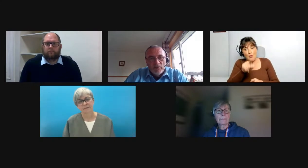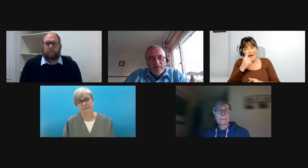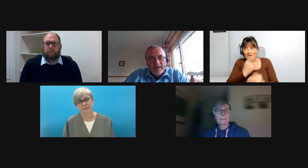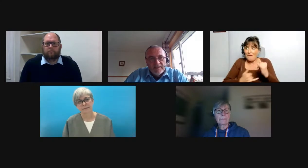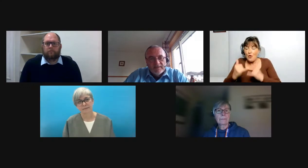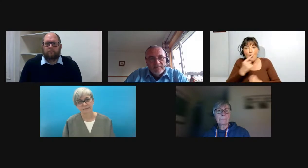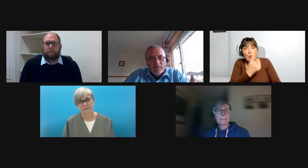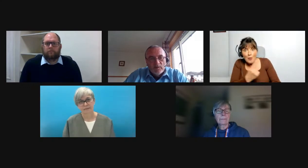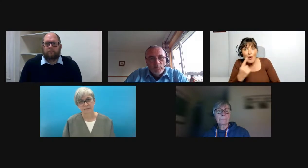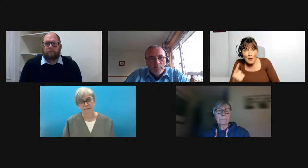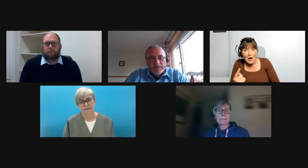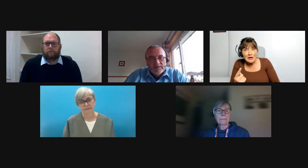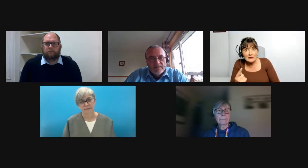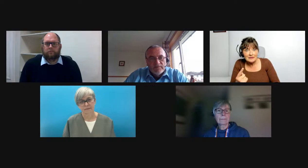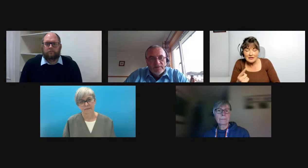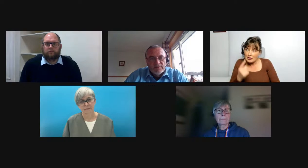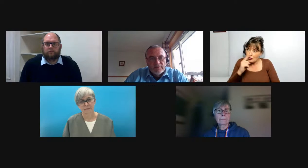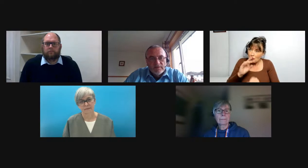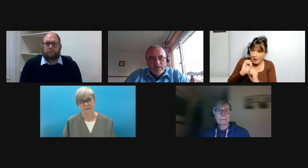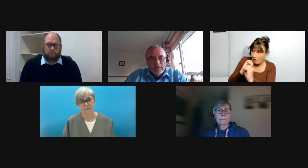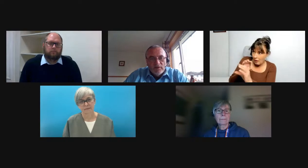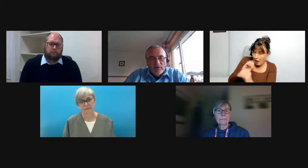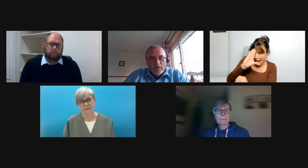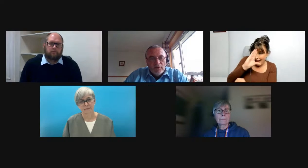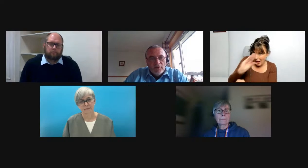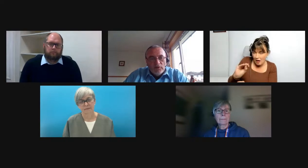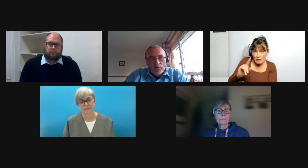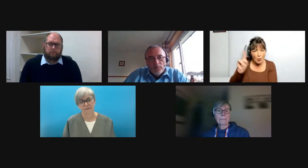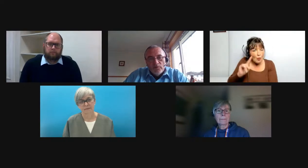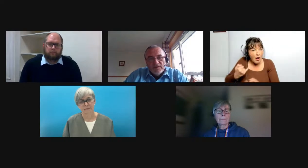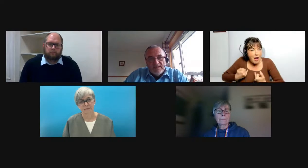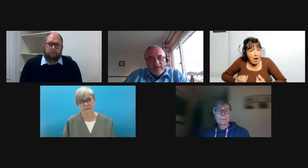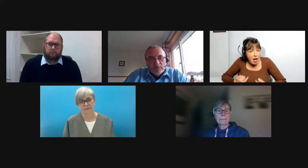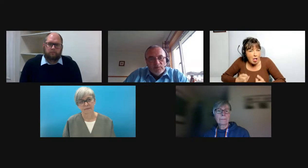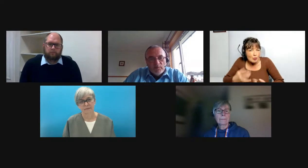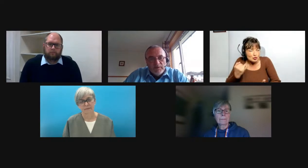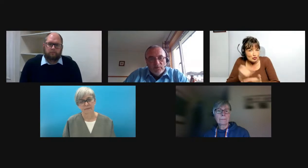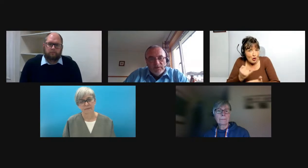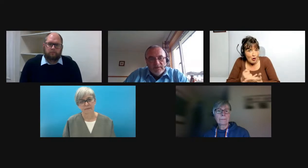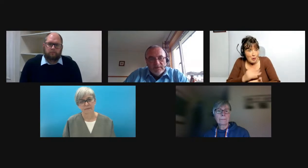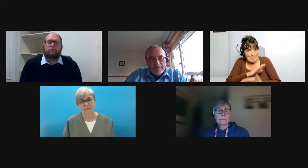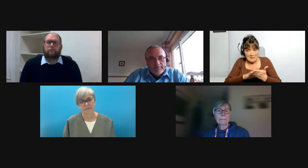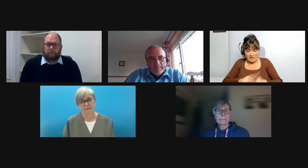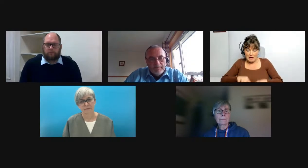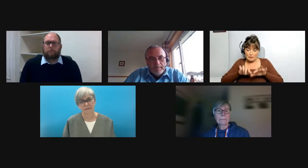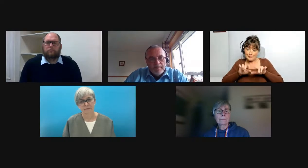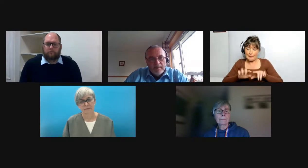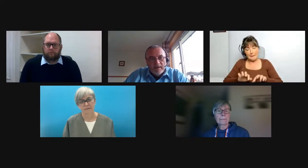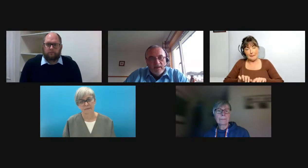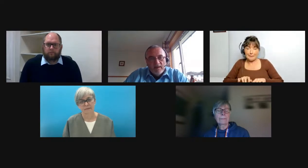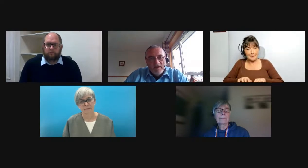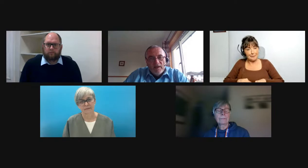by contacting the 111 service, your details will be noted.